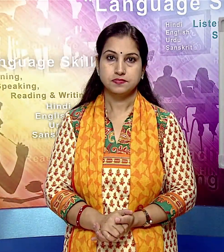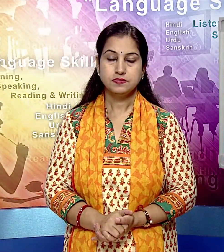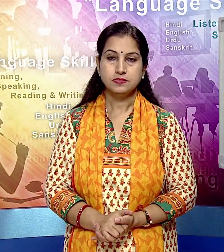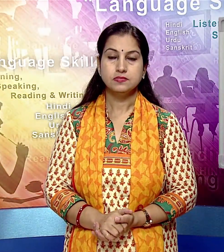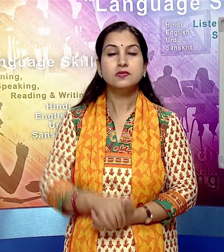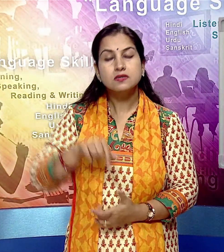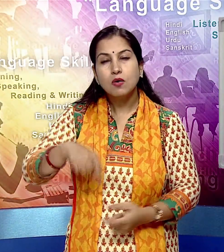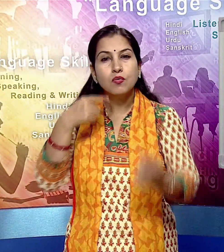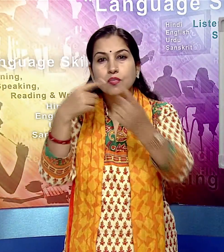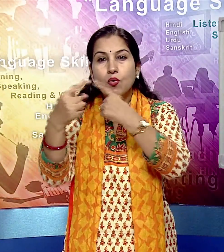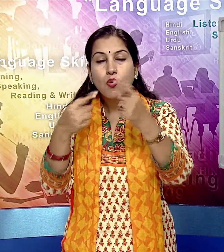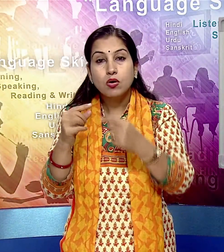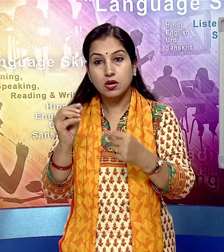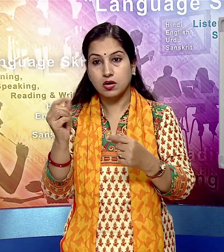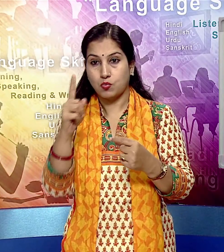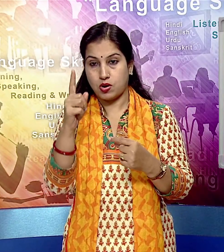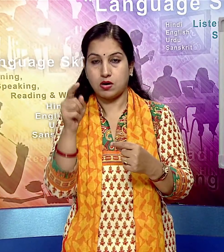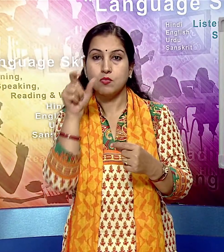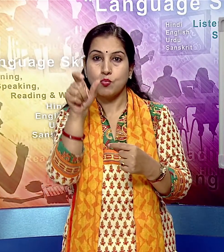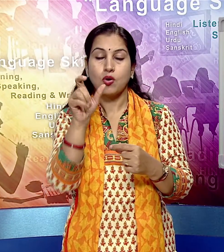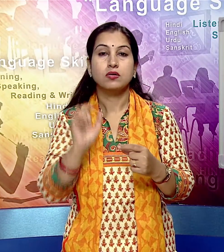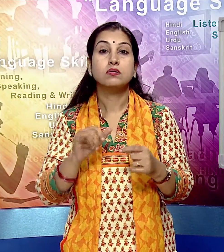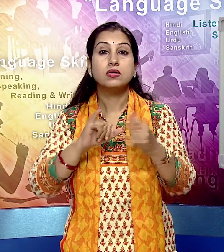Now let's talk about another point, stewing.